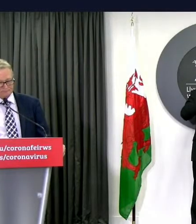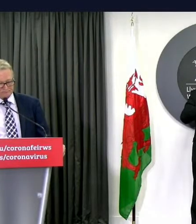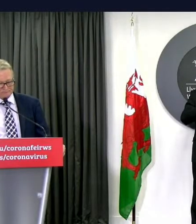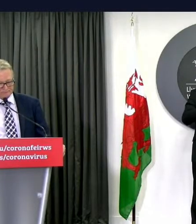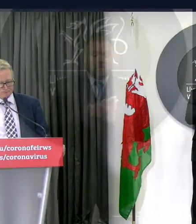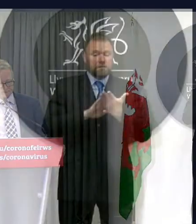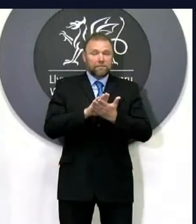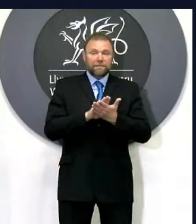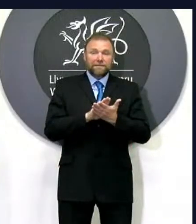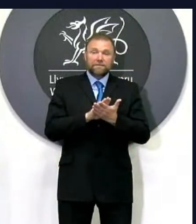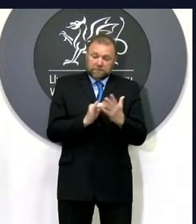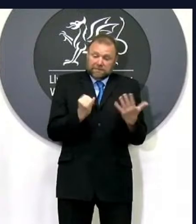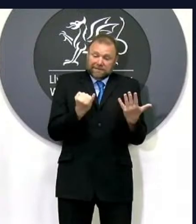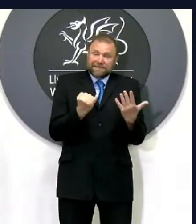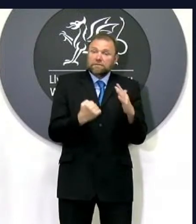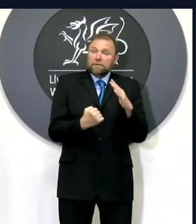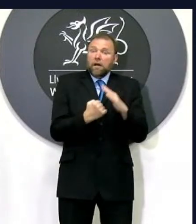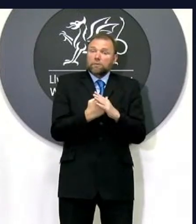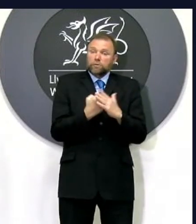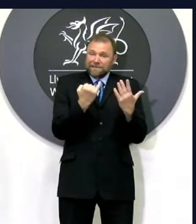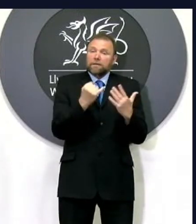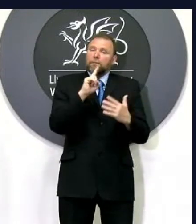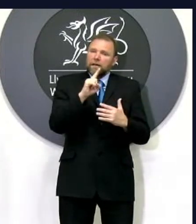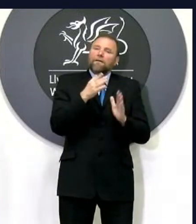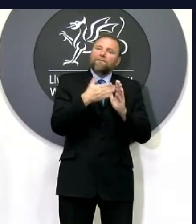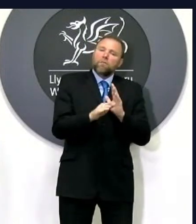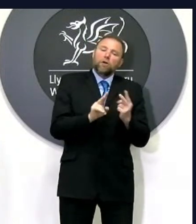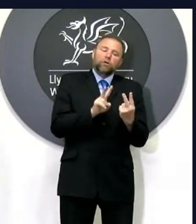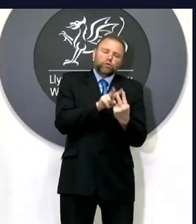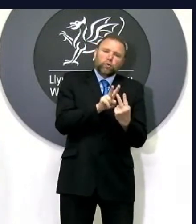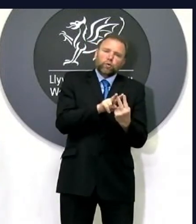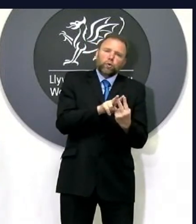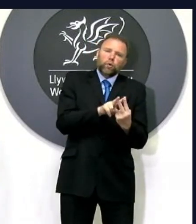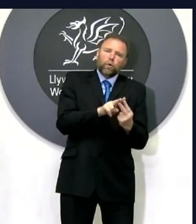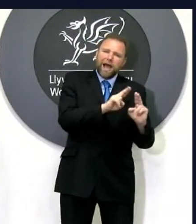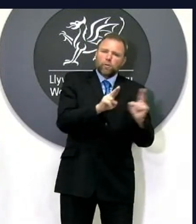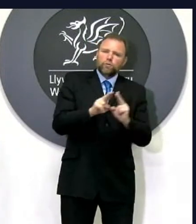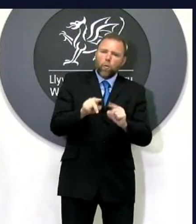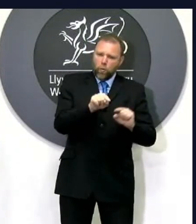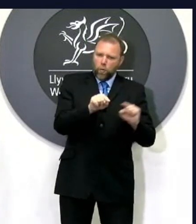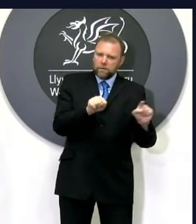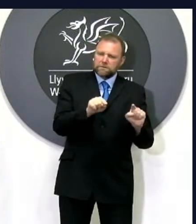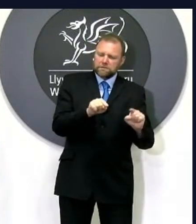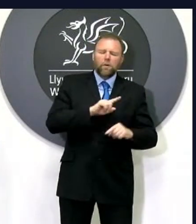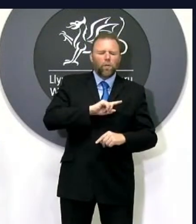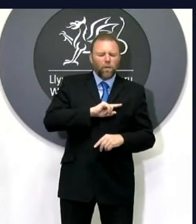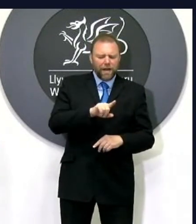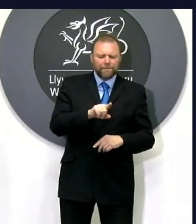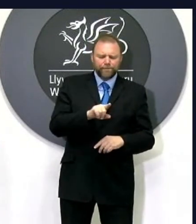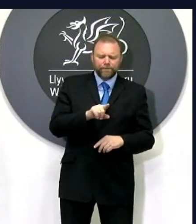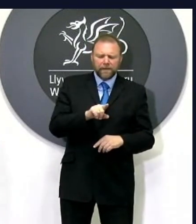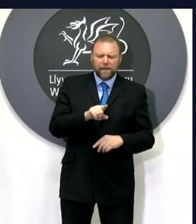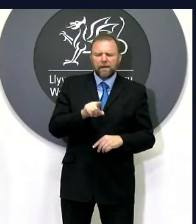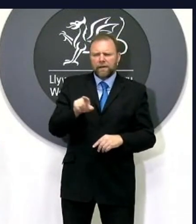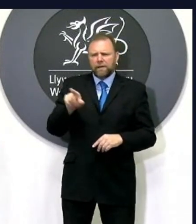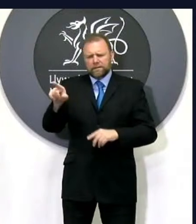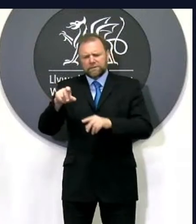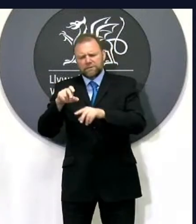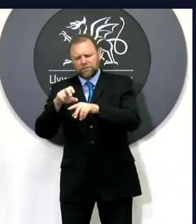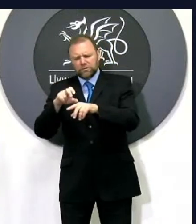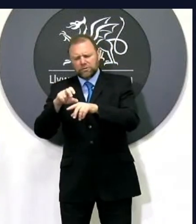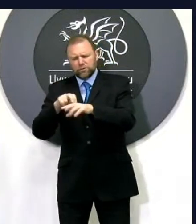households who can meet together on any one occasion. And that is because of anxiety, which Dr. Atherton will